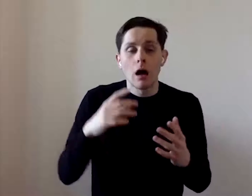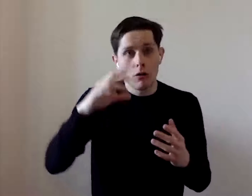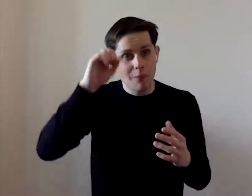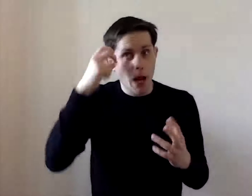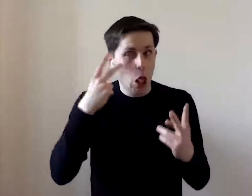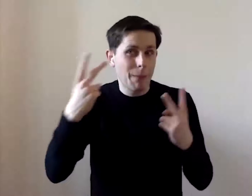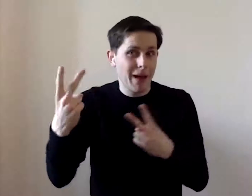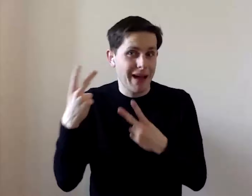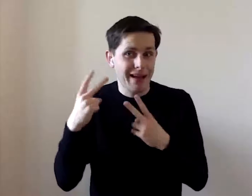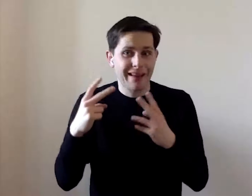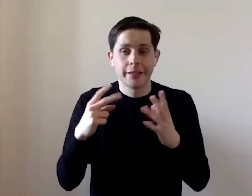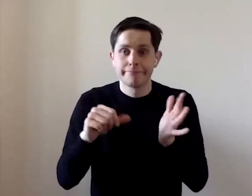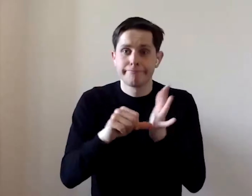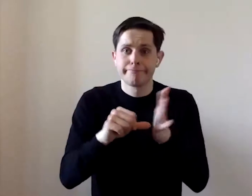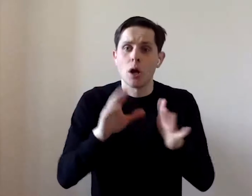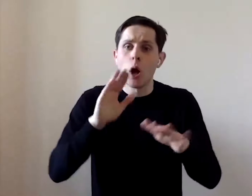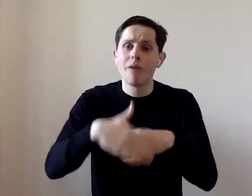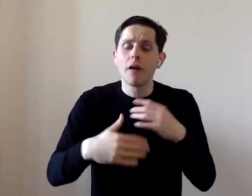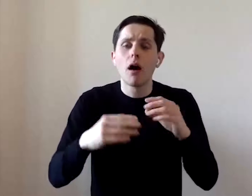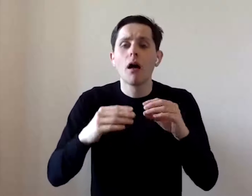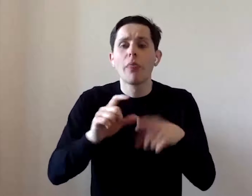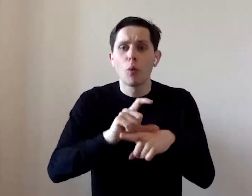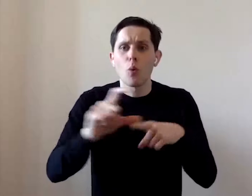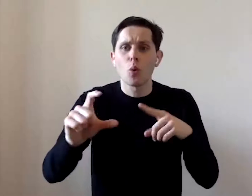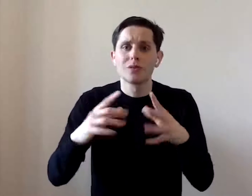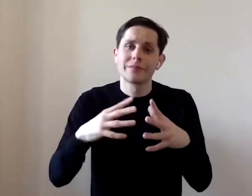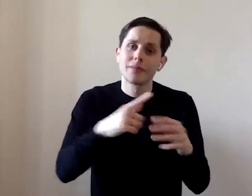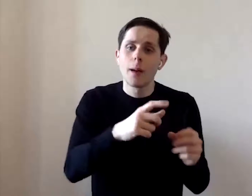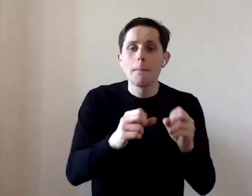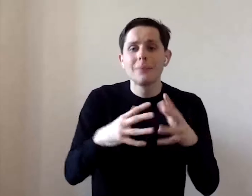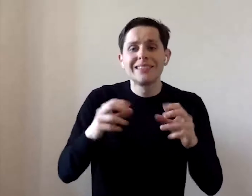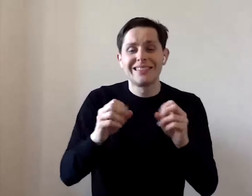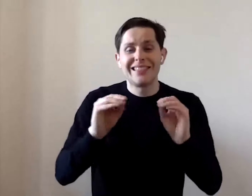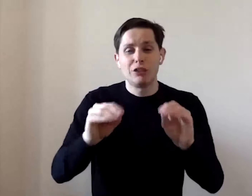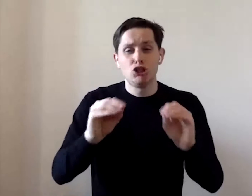There were a number of issues in regards to how the course was taught.